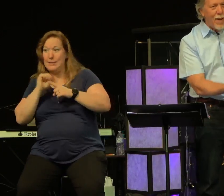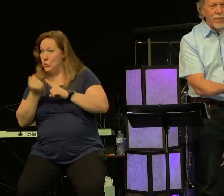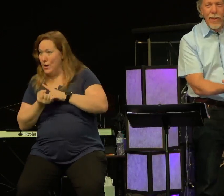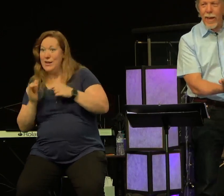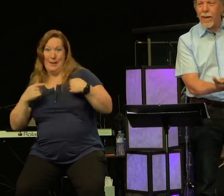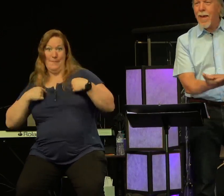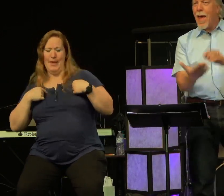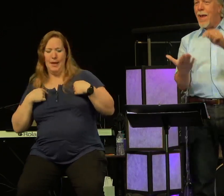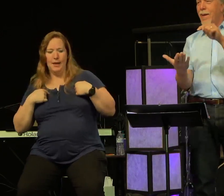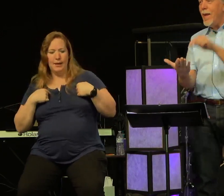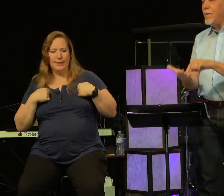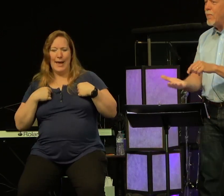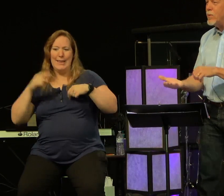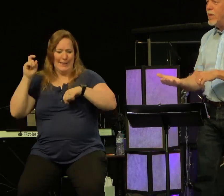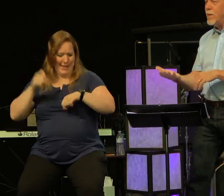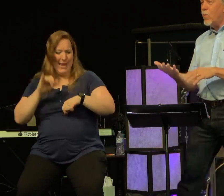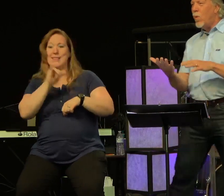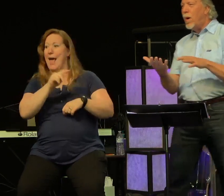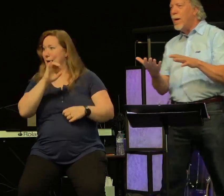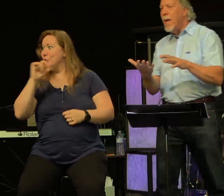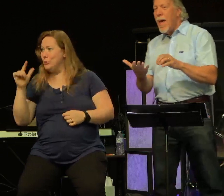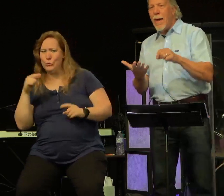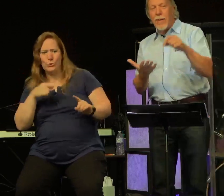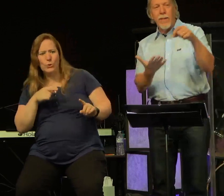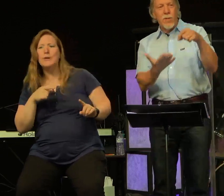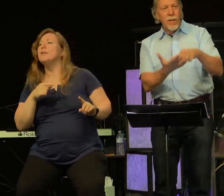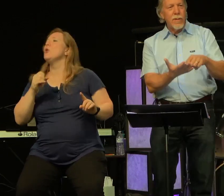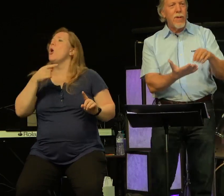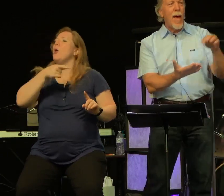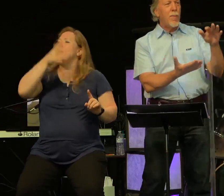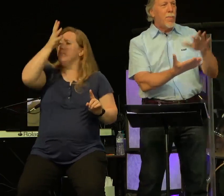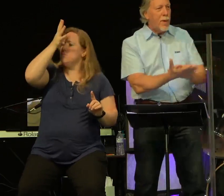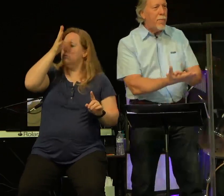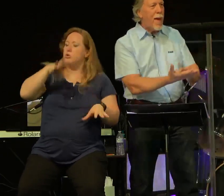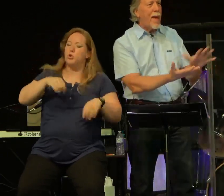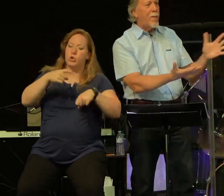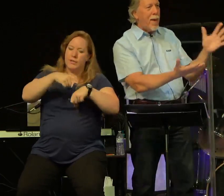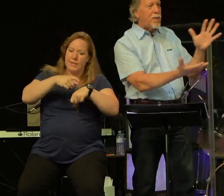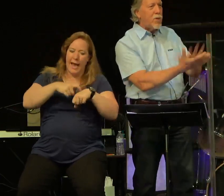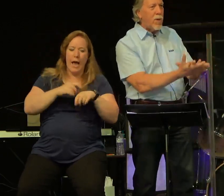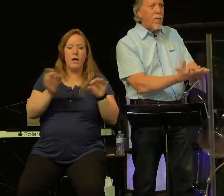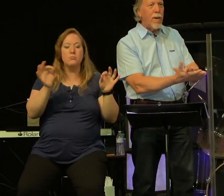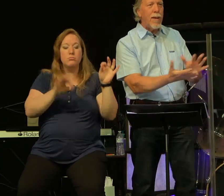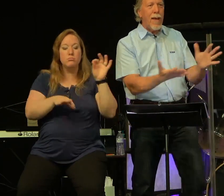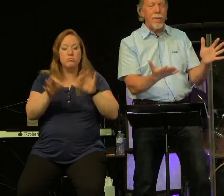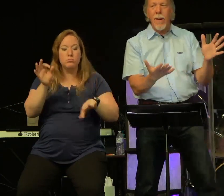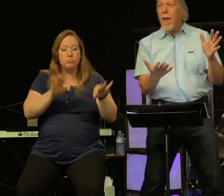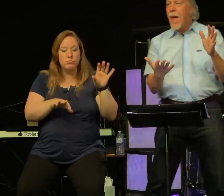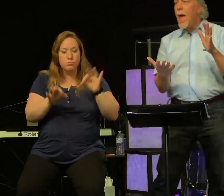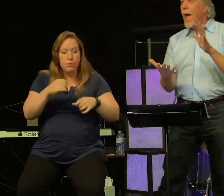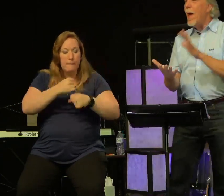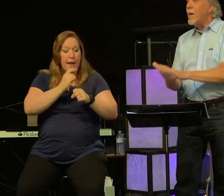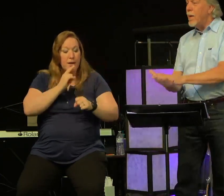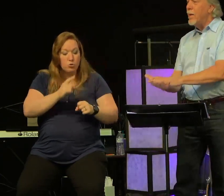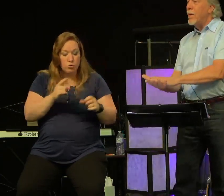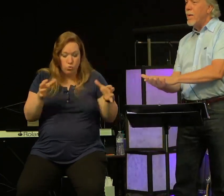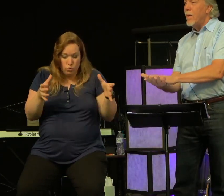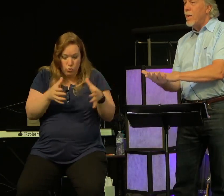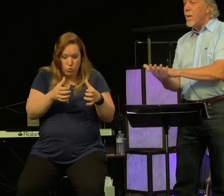like I was in and need that particular one. And he took the time to put them back and make sure they were together,